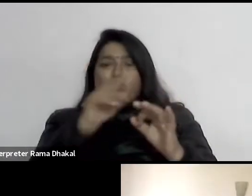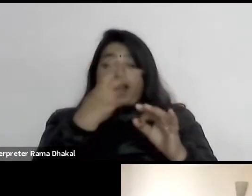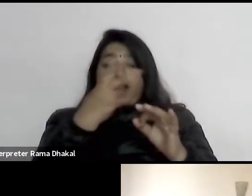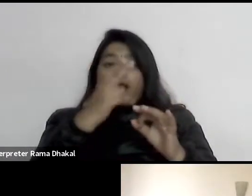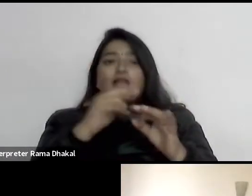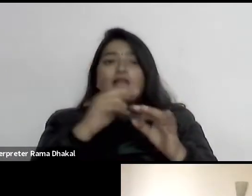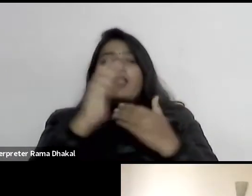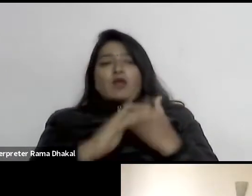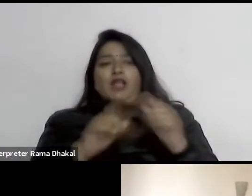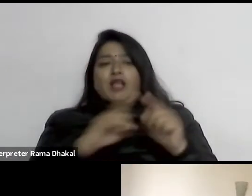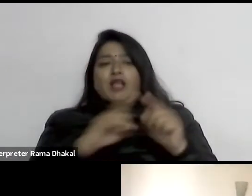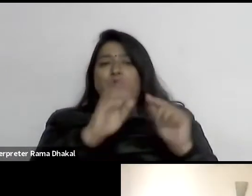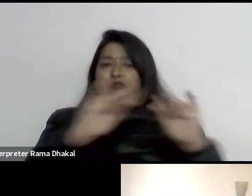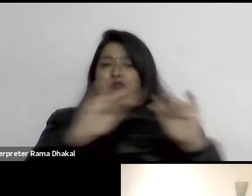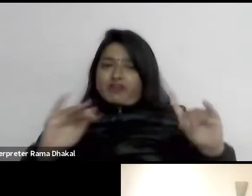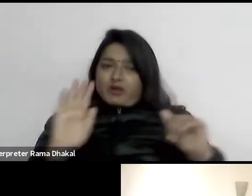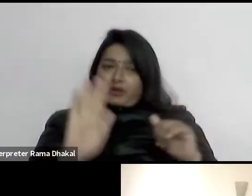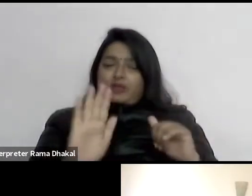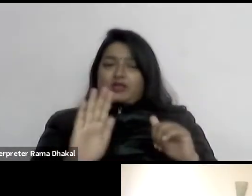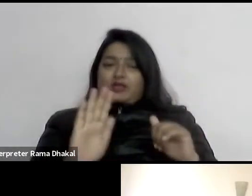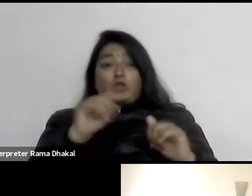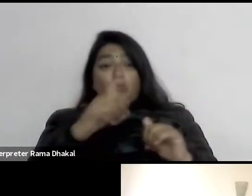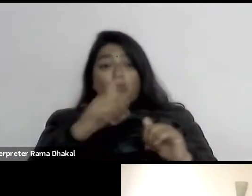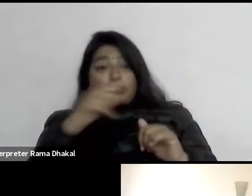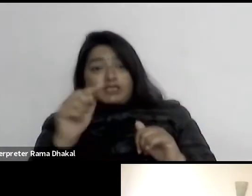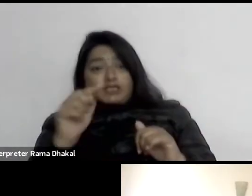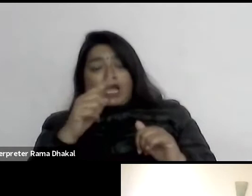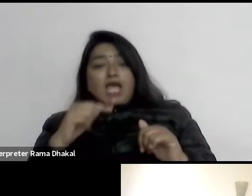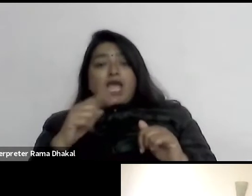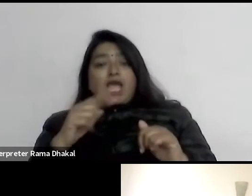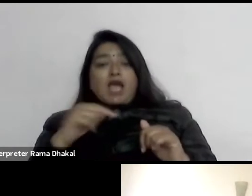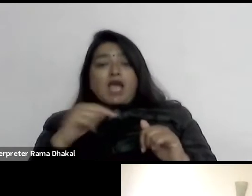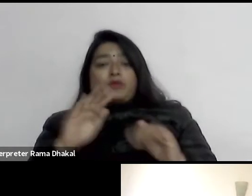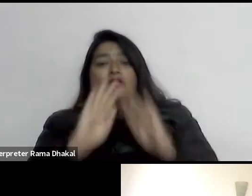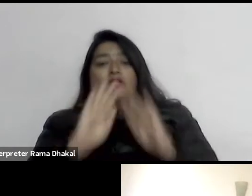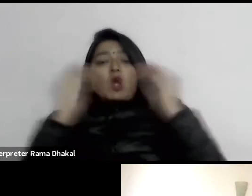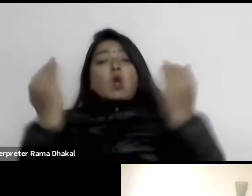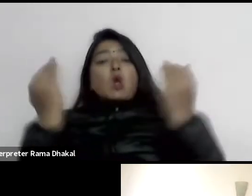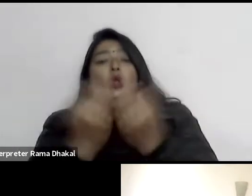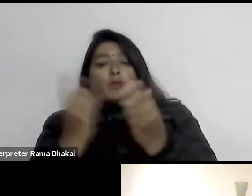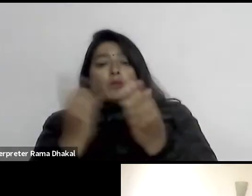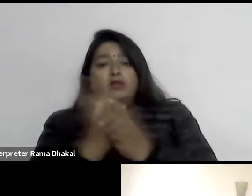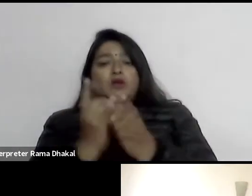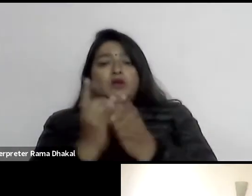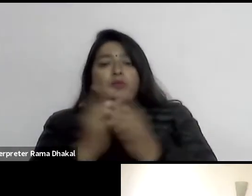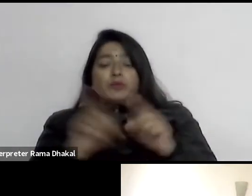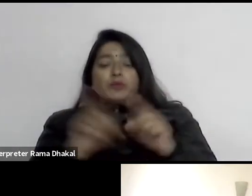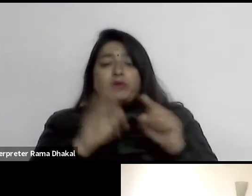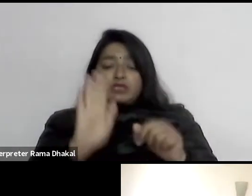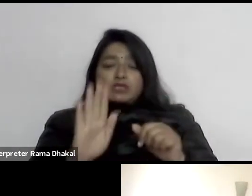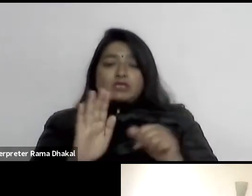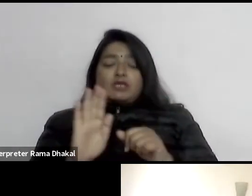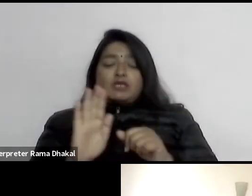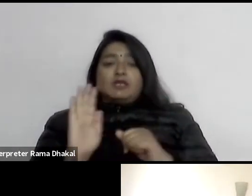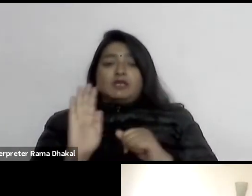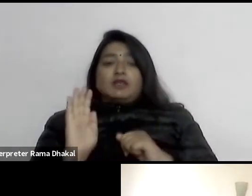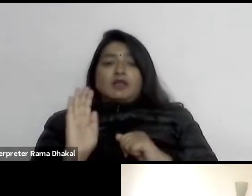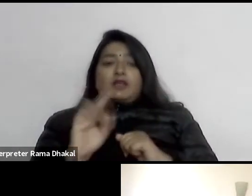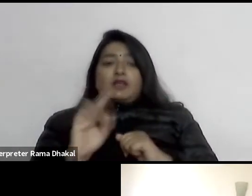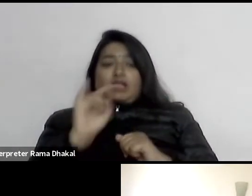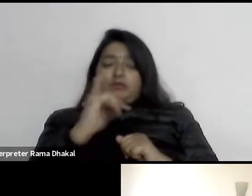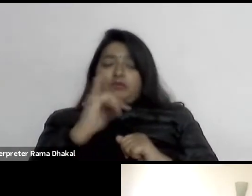is that appropriate that you have a global document that does that? So let me end